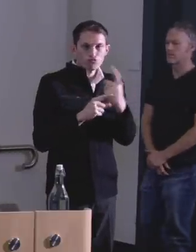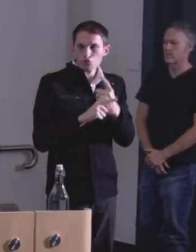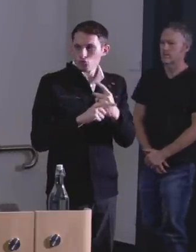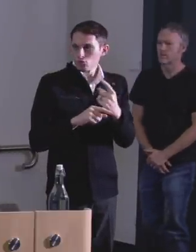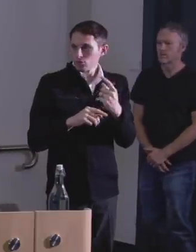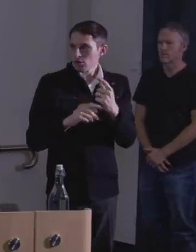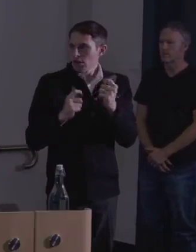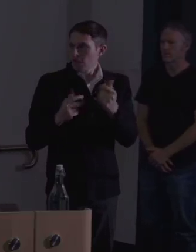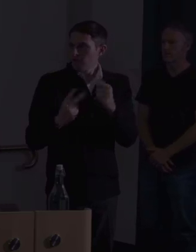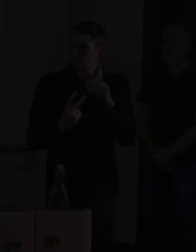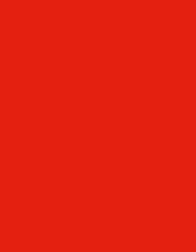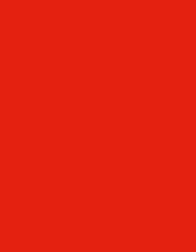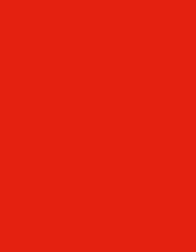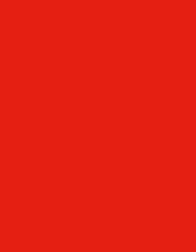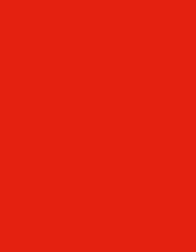of our conversation.